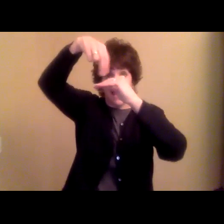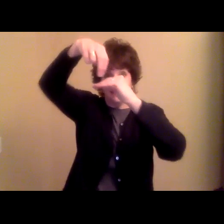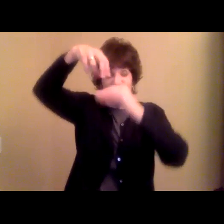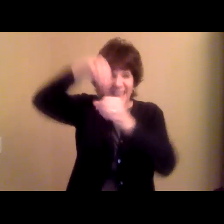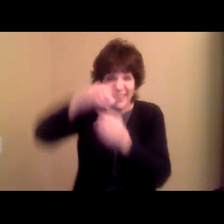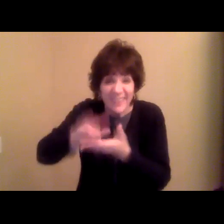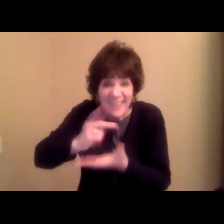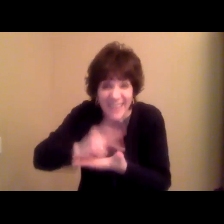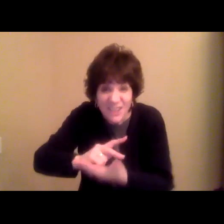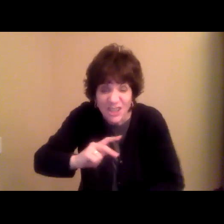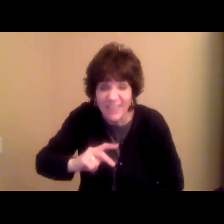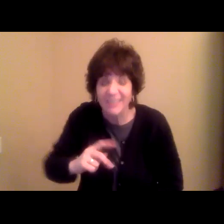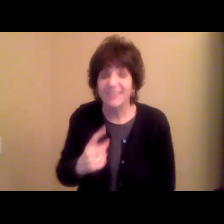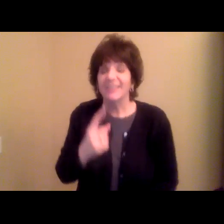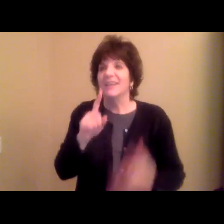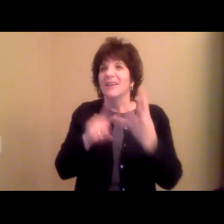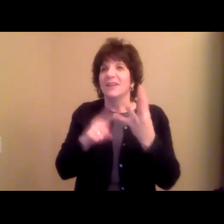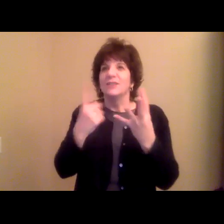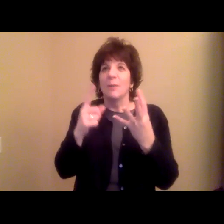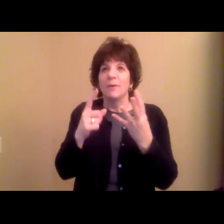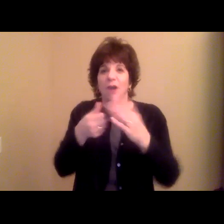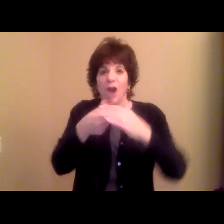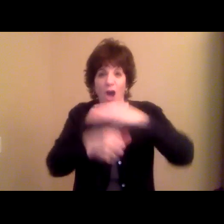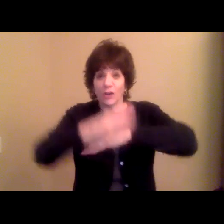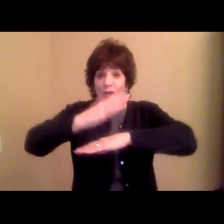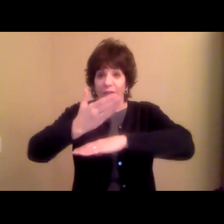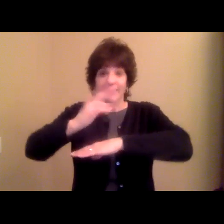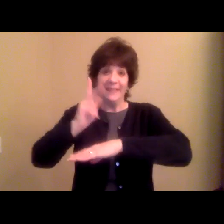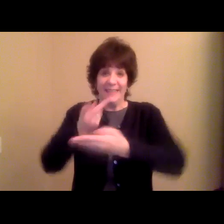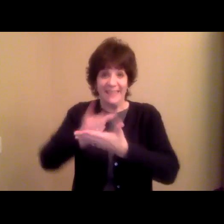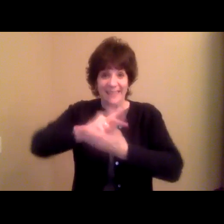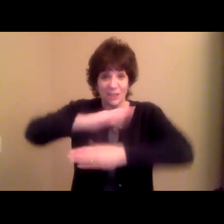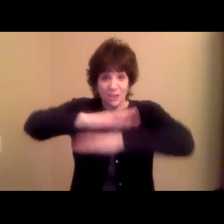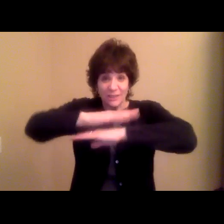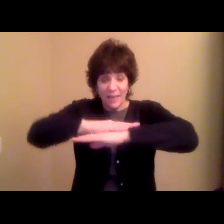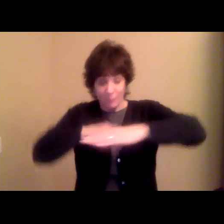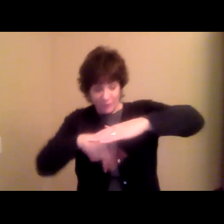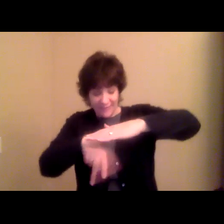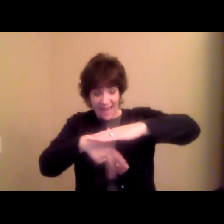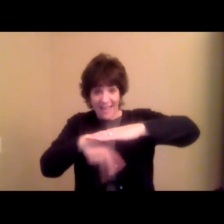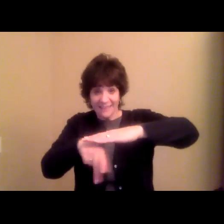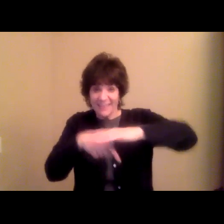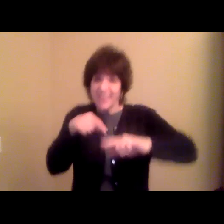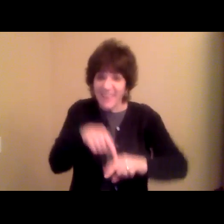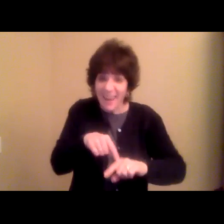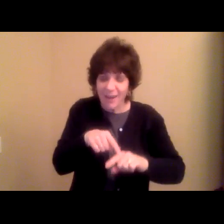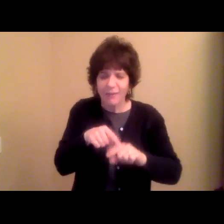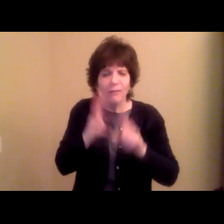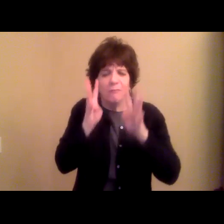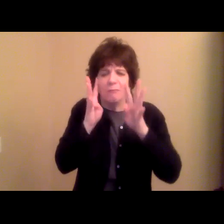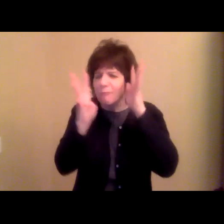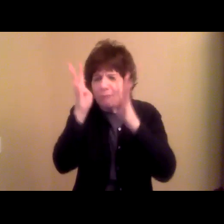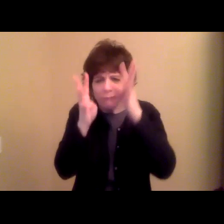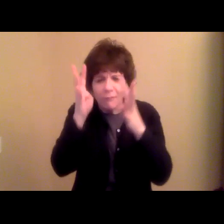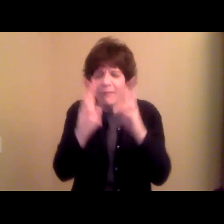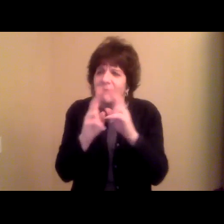kitchen. Somebody made a dance under their kitchen table. So there were all kinds of ways they figured